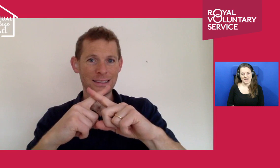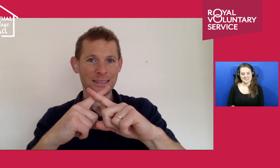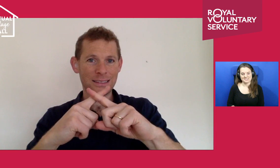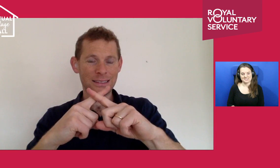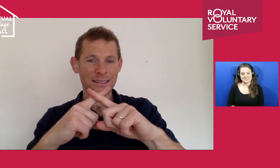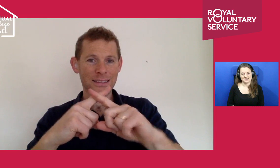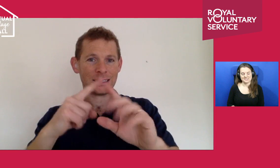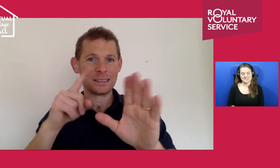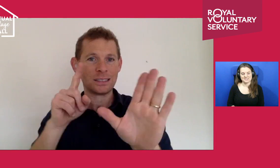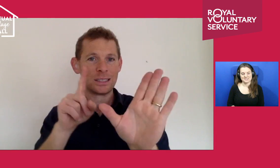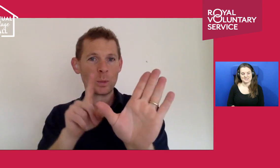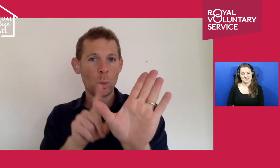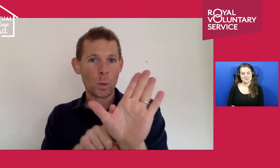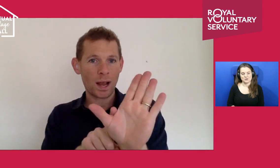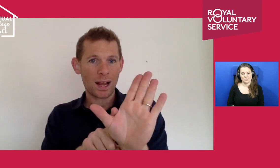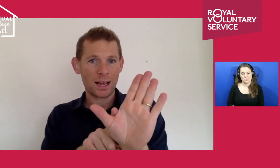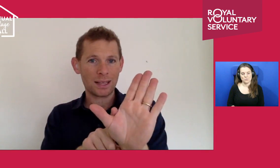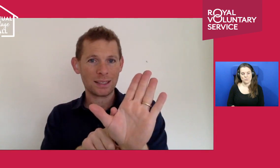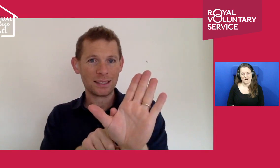X,